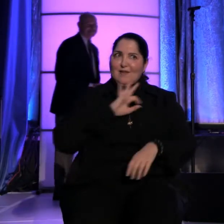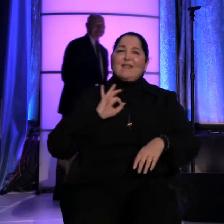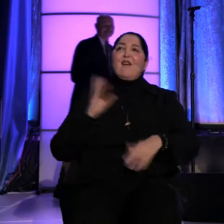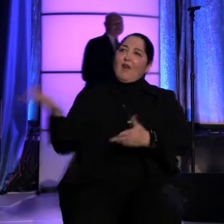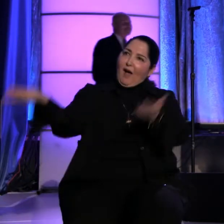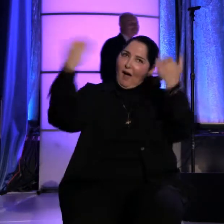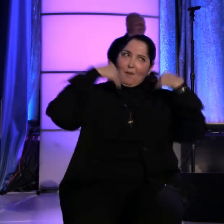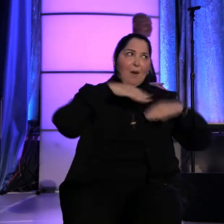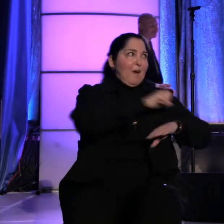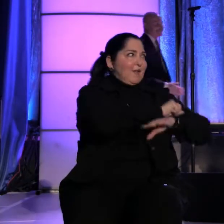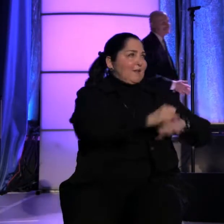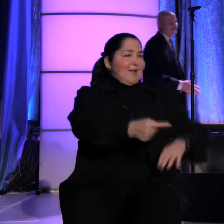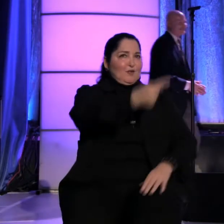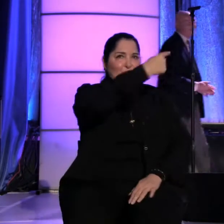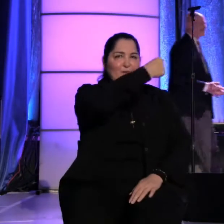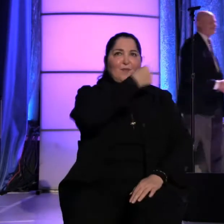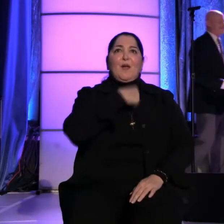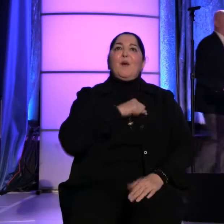me on stage.